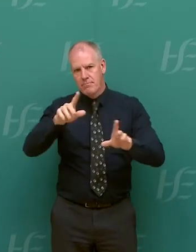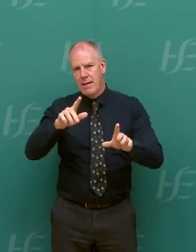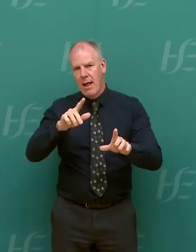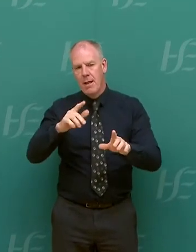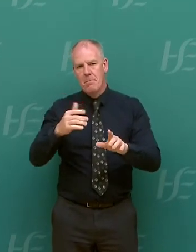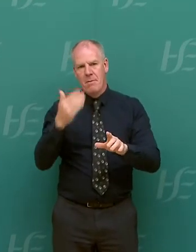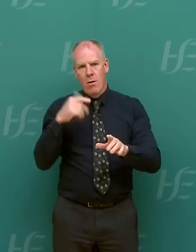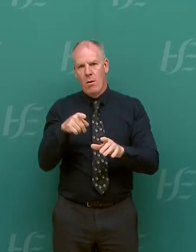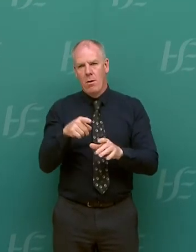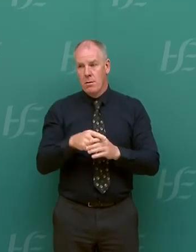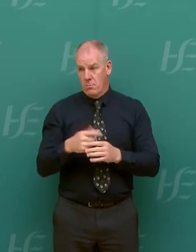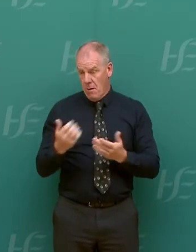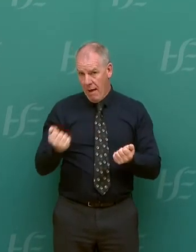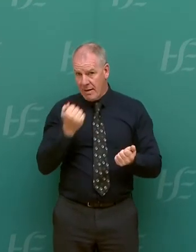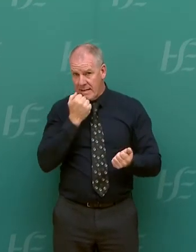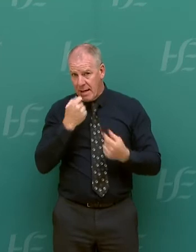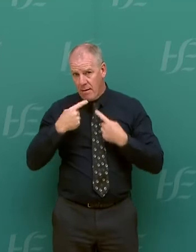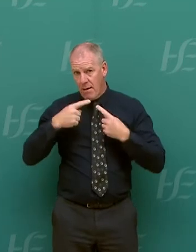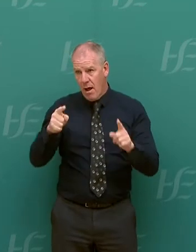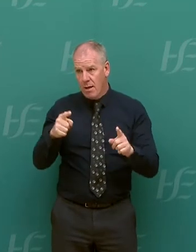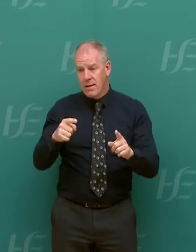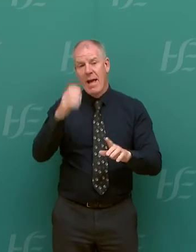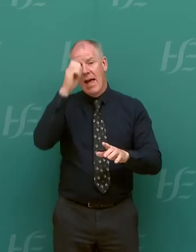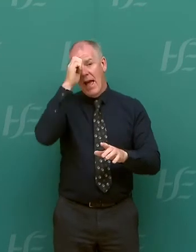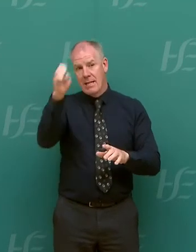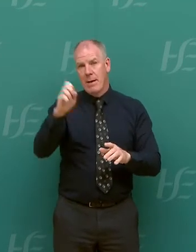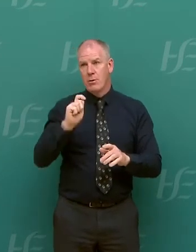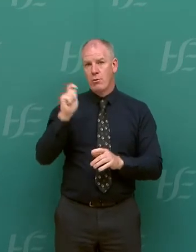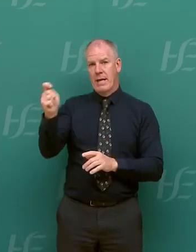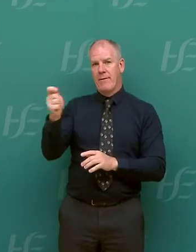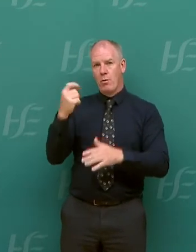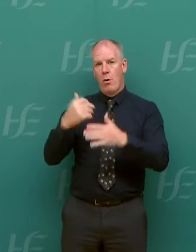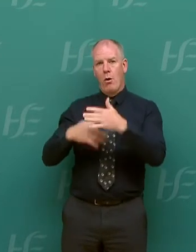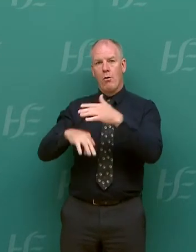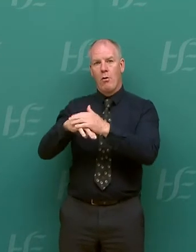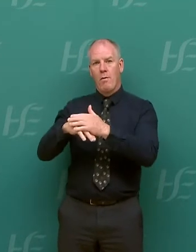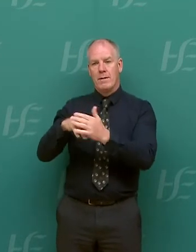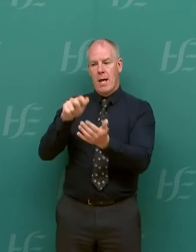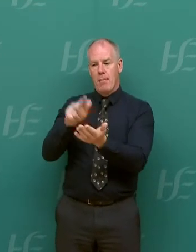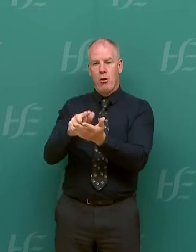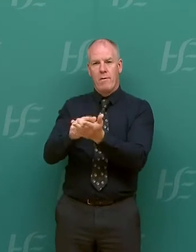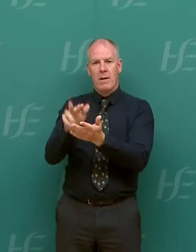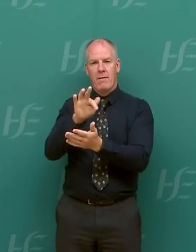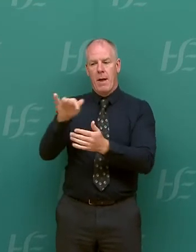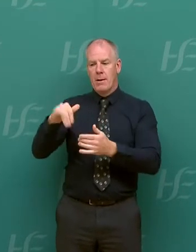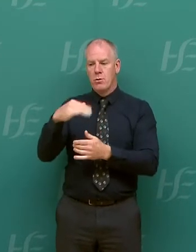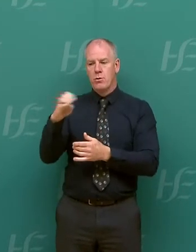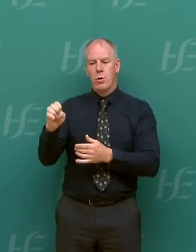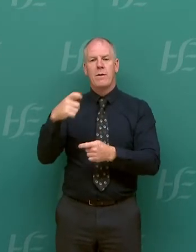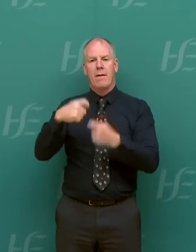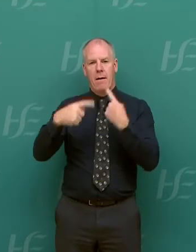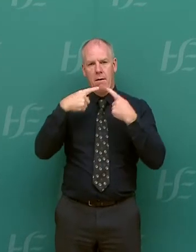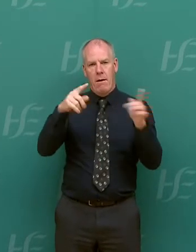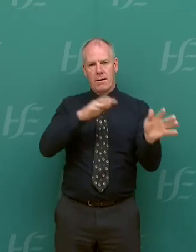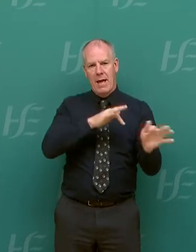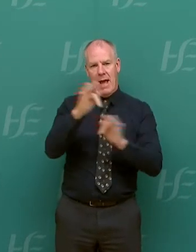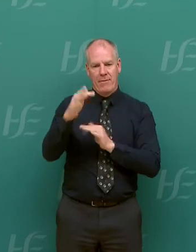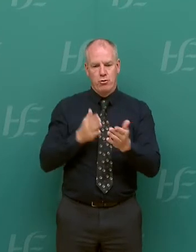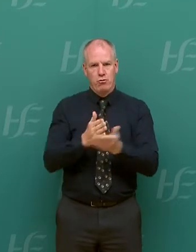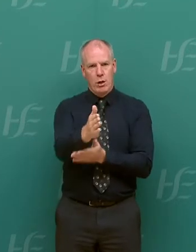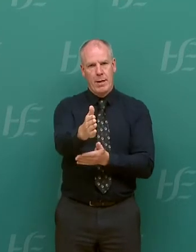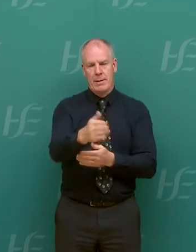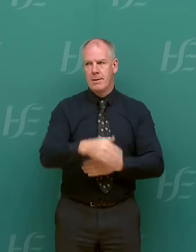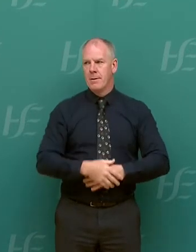date that you hope it will be launched? Or? We're expecting to go to government for approval in June, and we would like to go immediately after that.